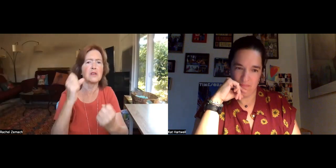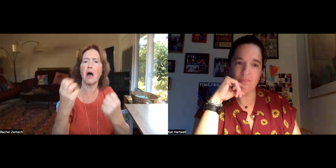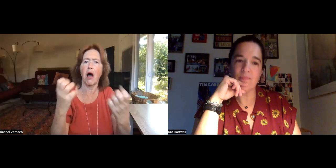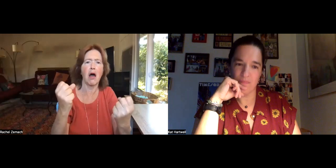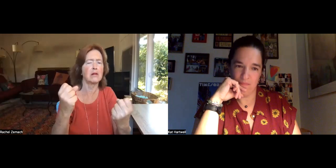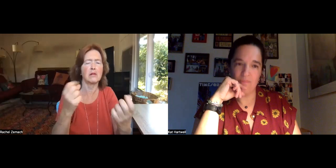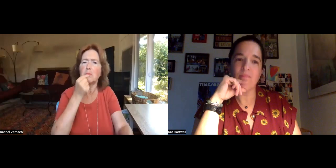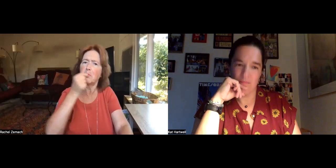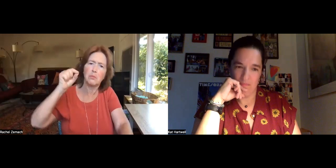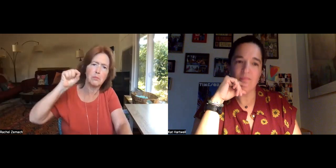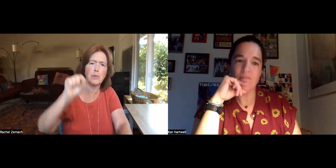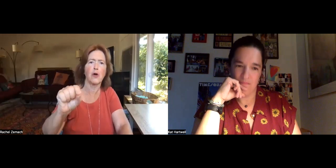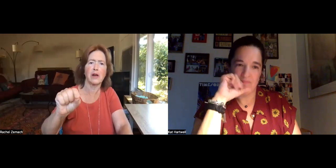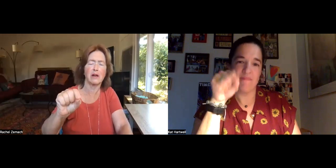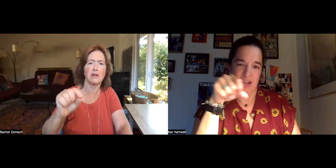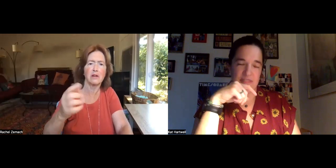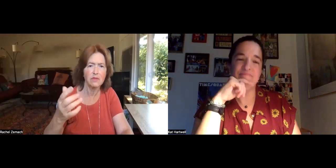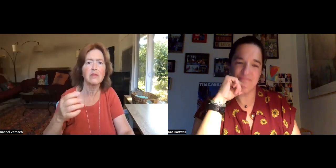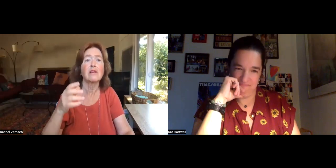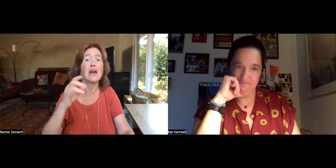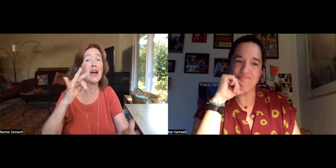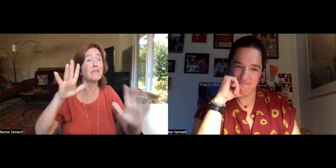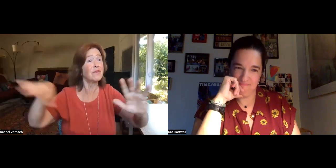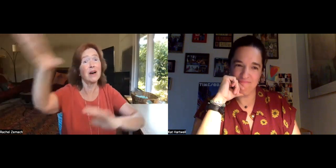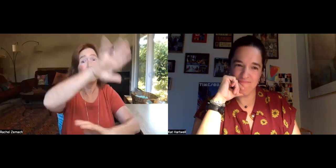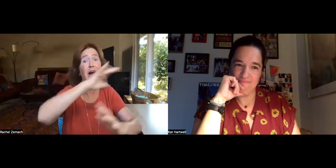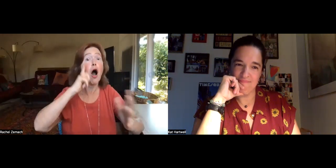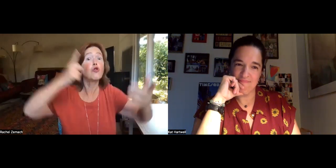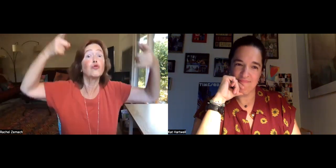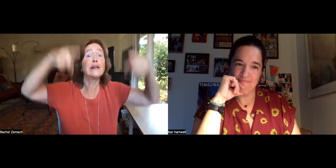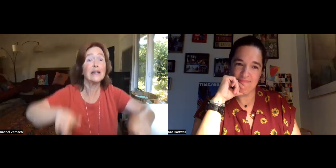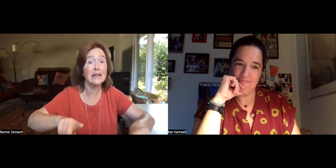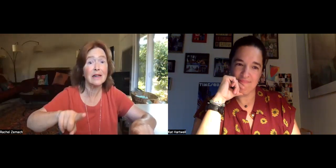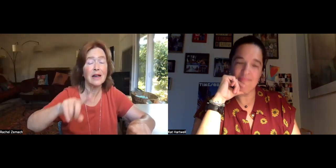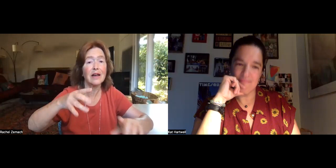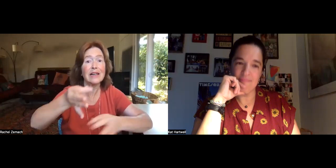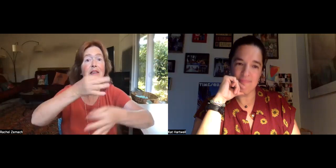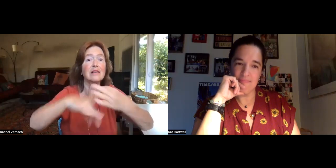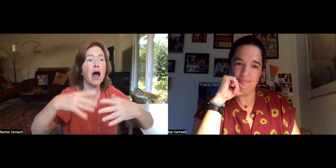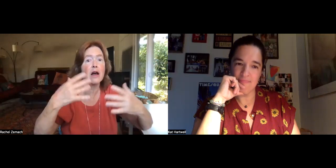son, period. If agree instead of